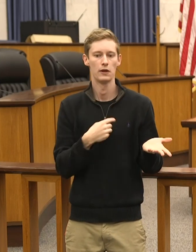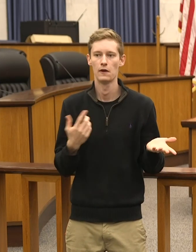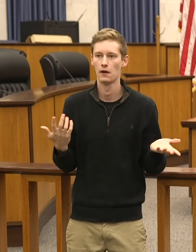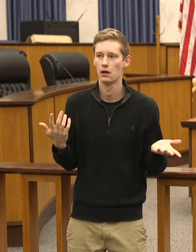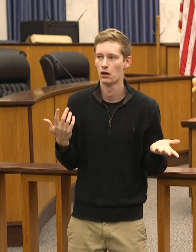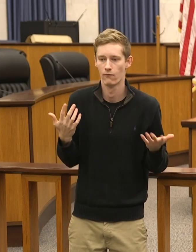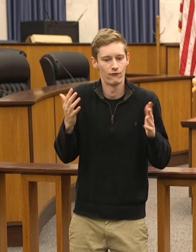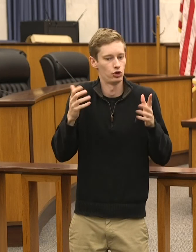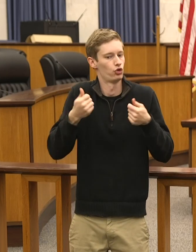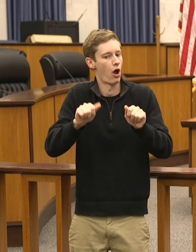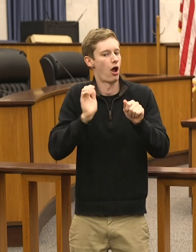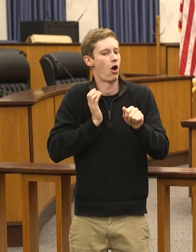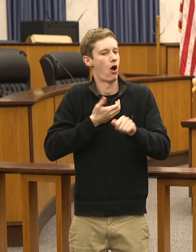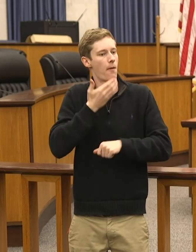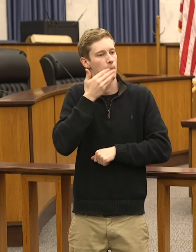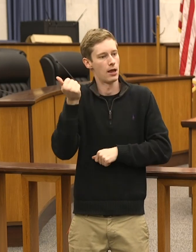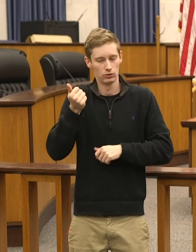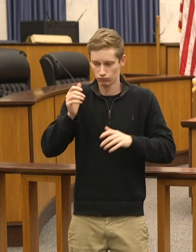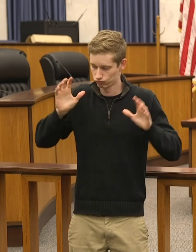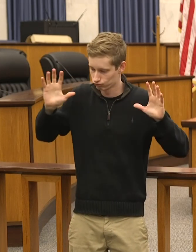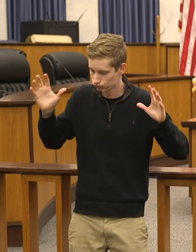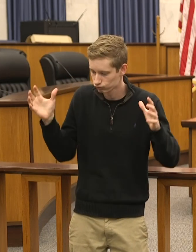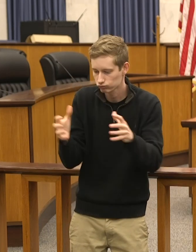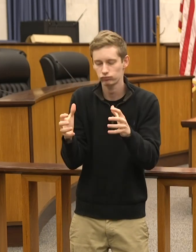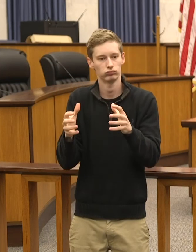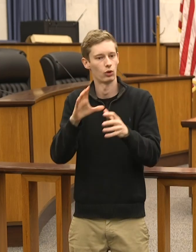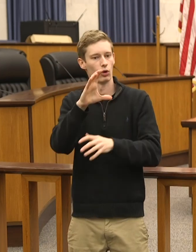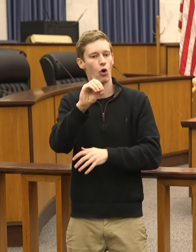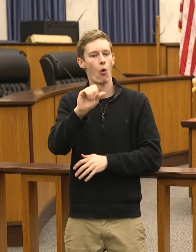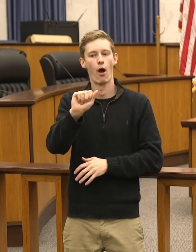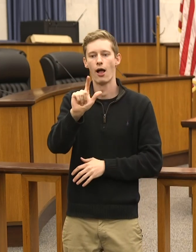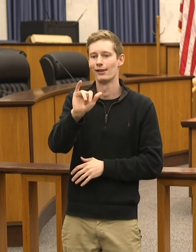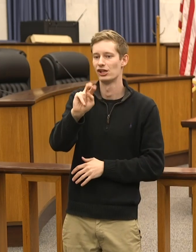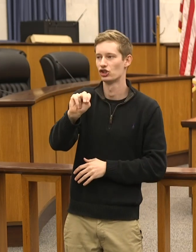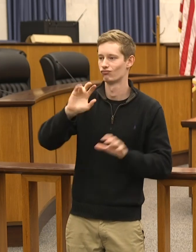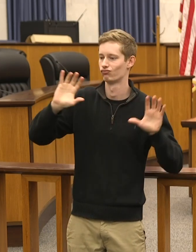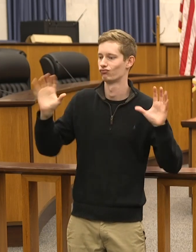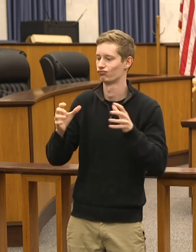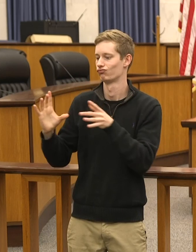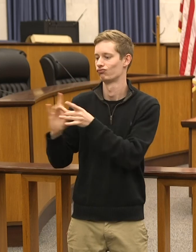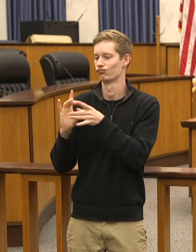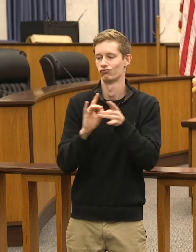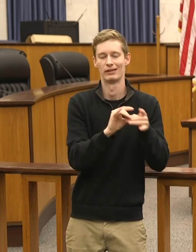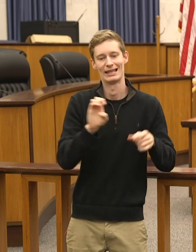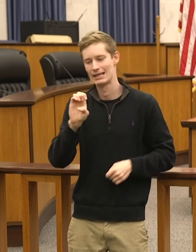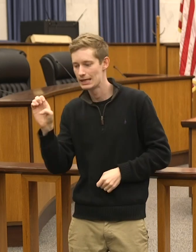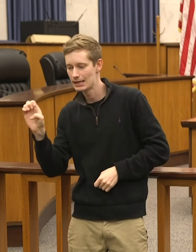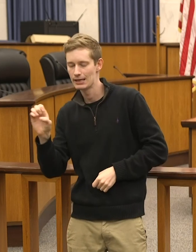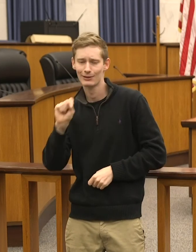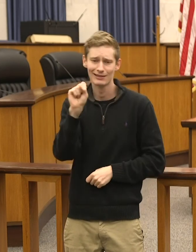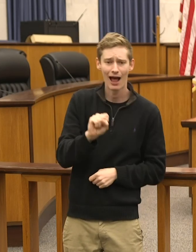we tried our best to build a broad-based coalition from all across the city, in multiple districts, from the East End to South